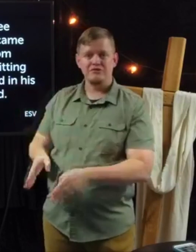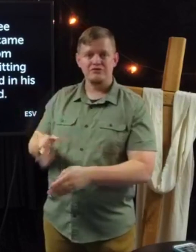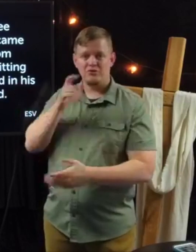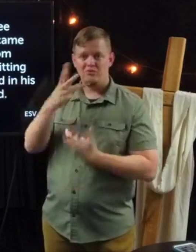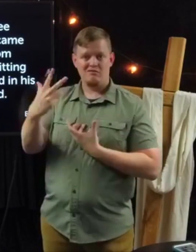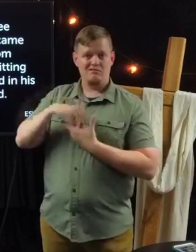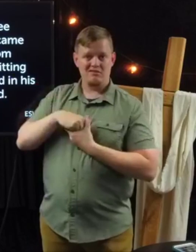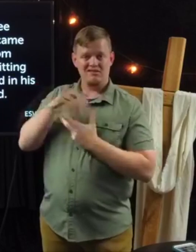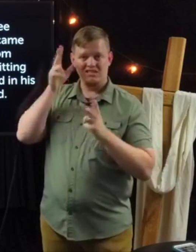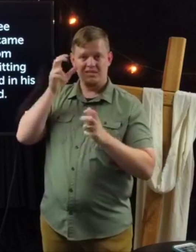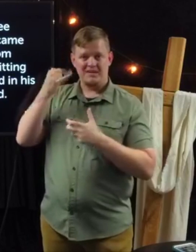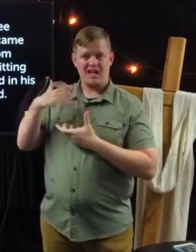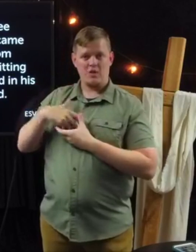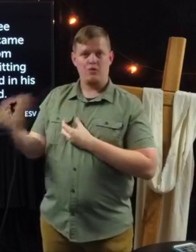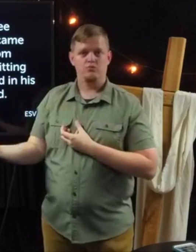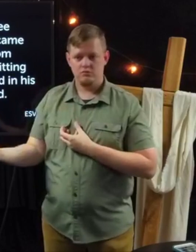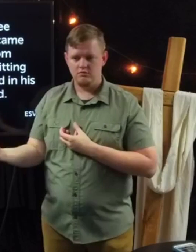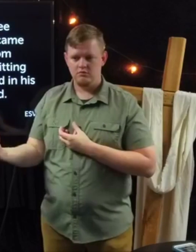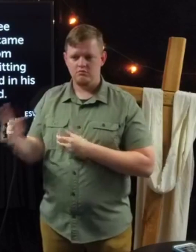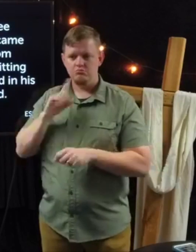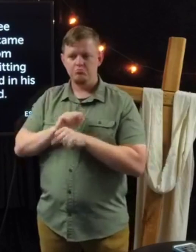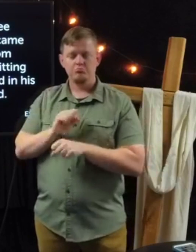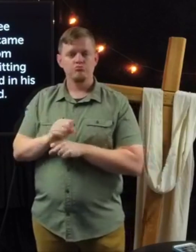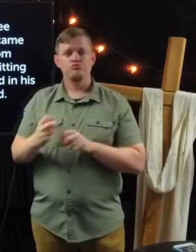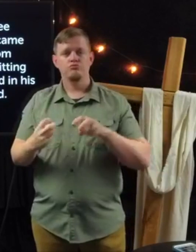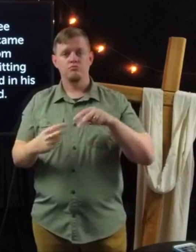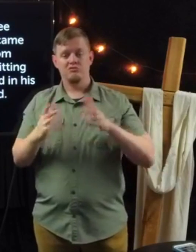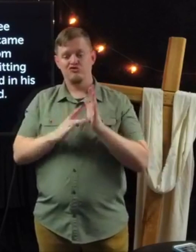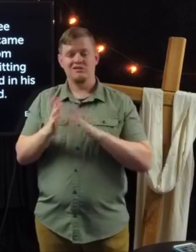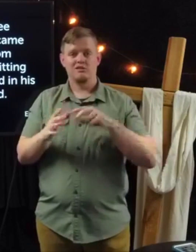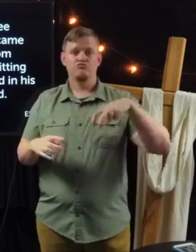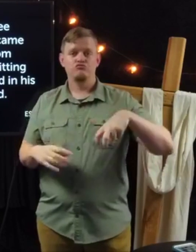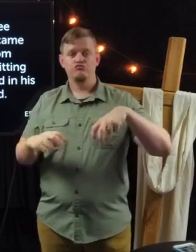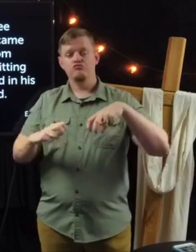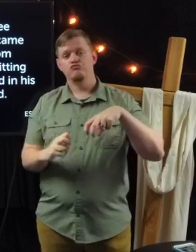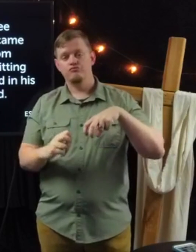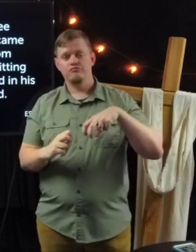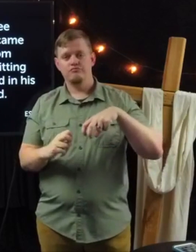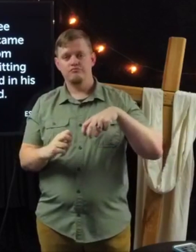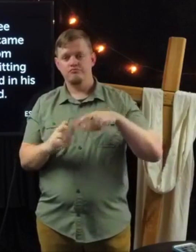that man from whom the demons had gone sitting at the feet of Jesus.